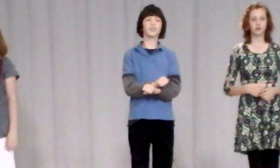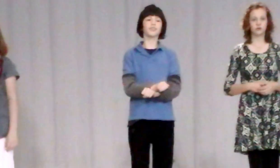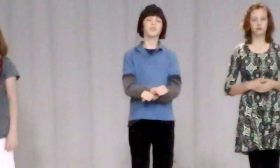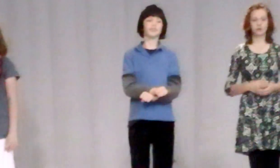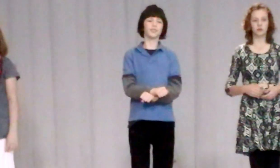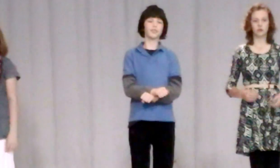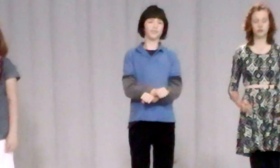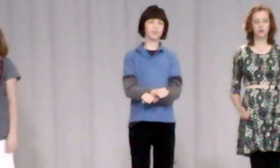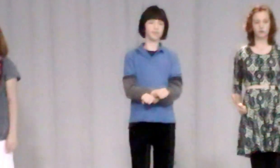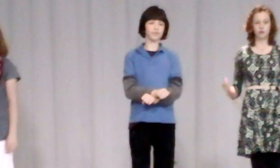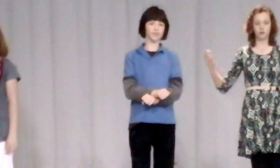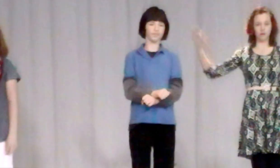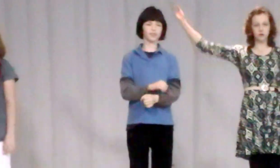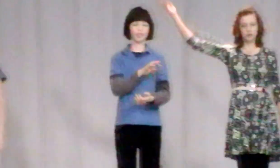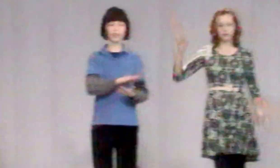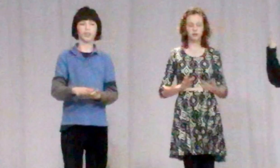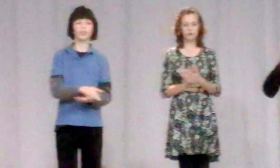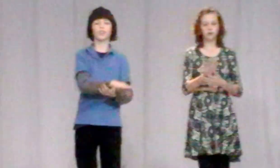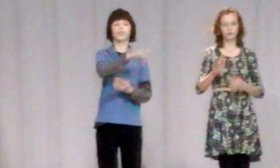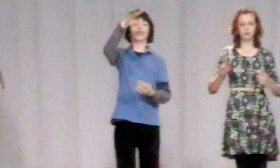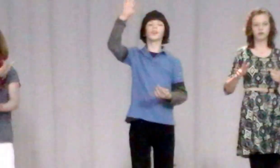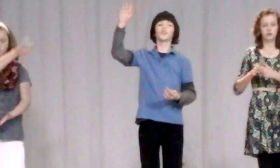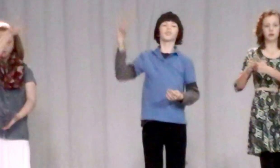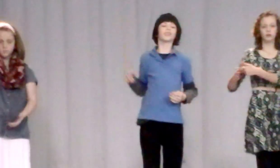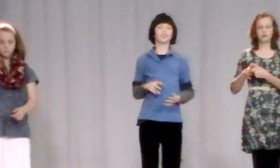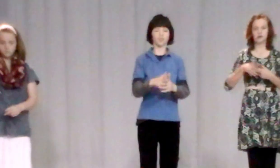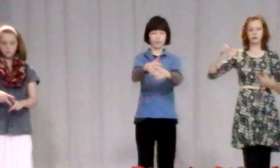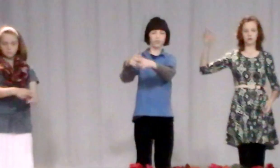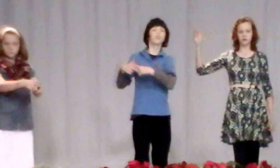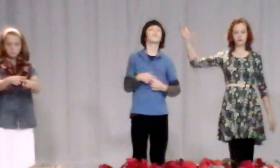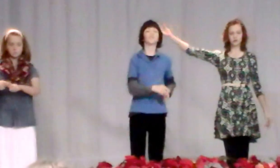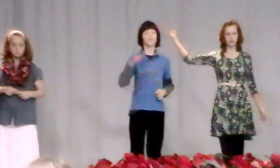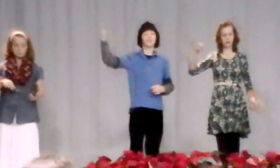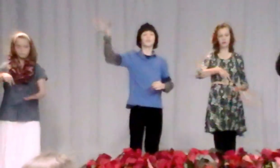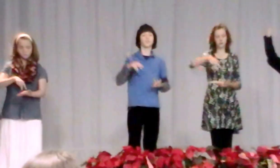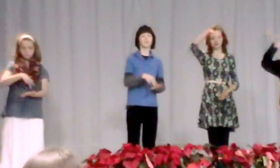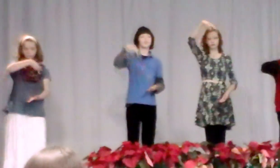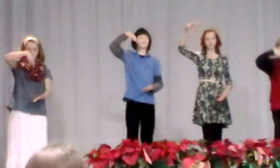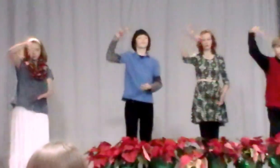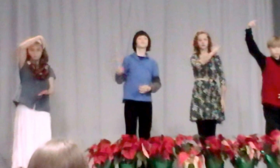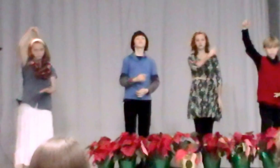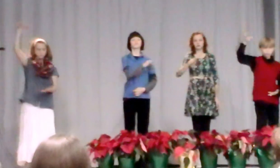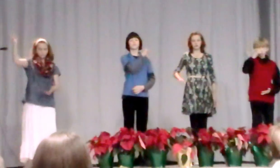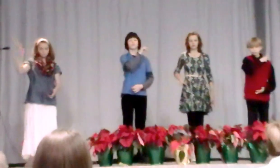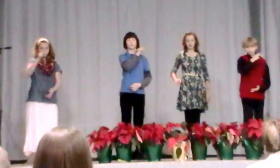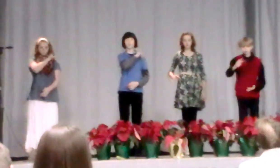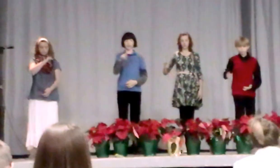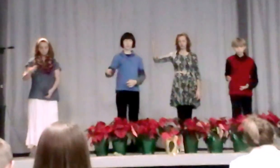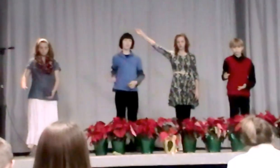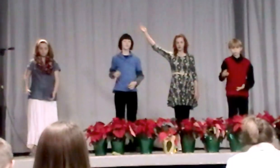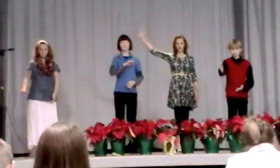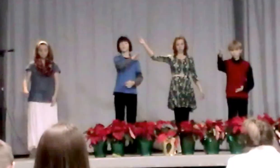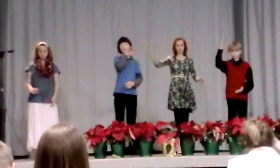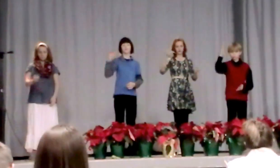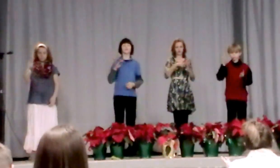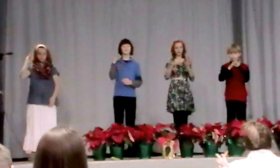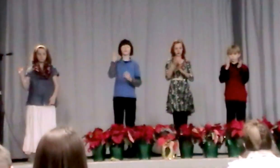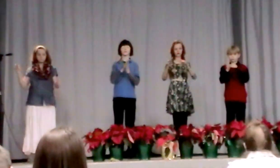Glory is now, behold him, arise, king and God in seven